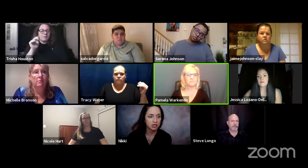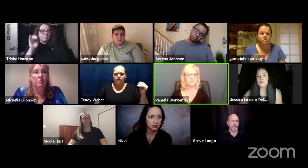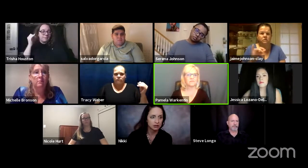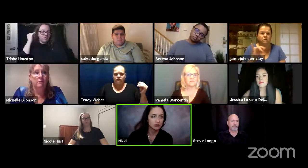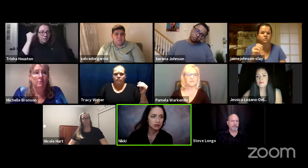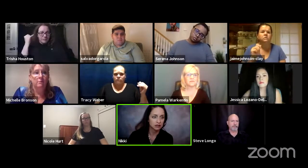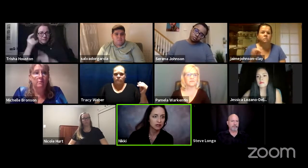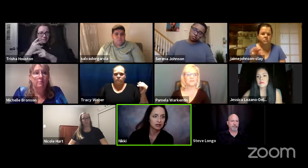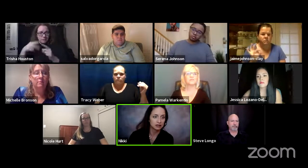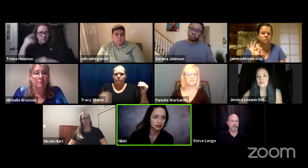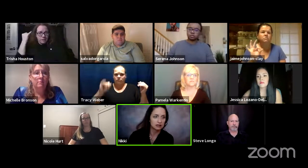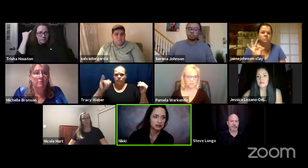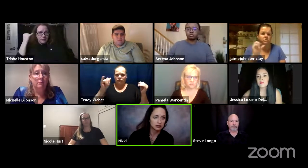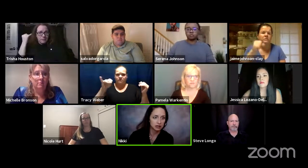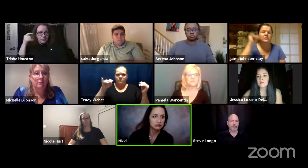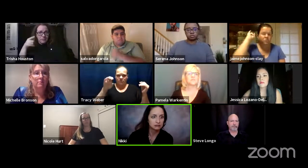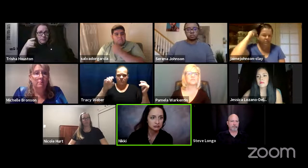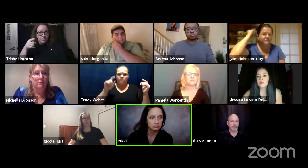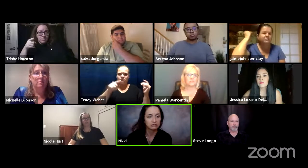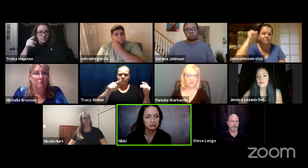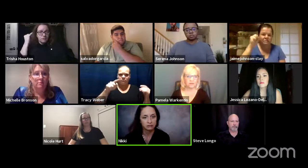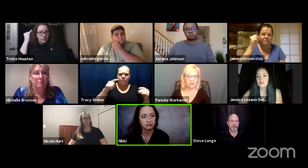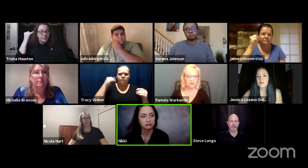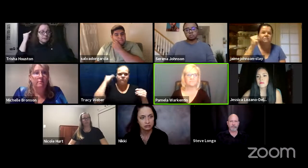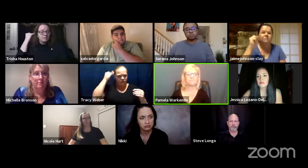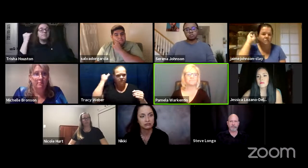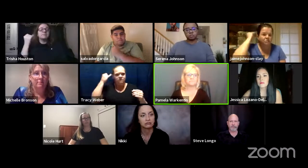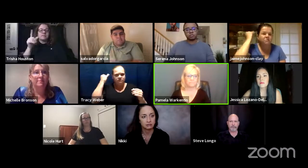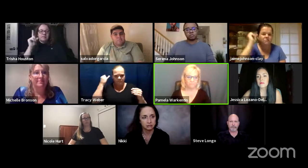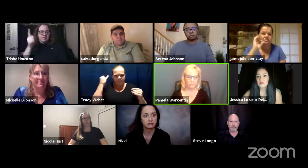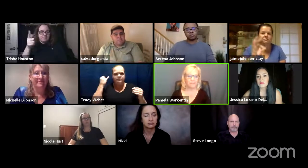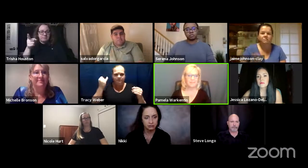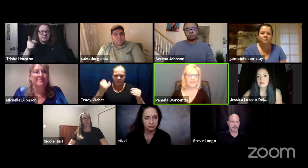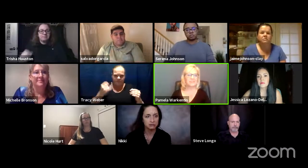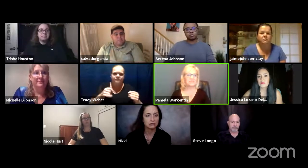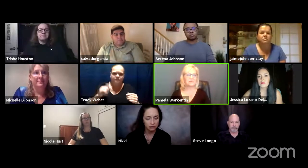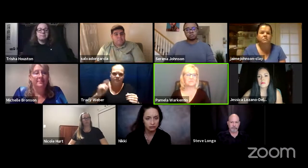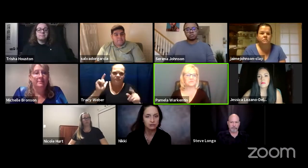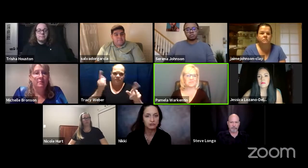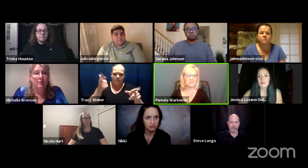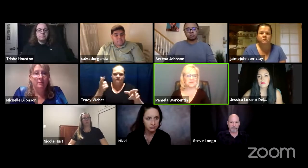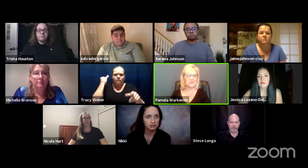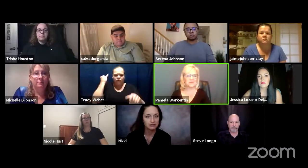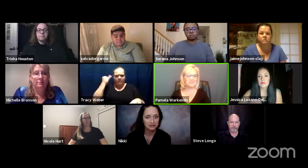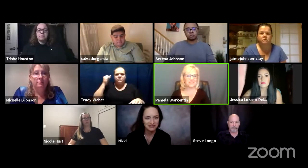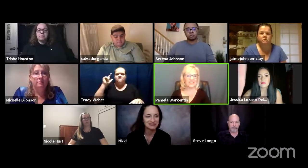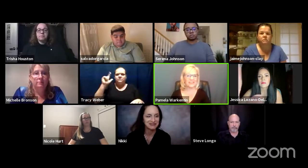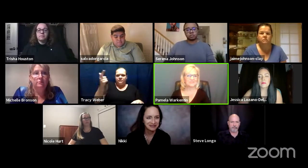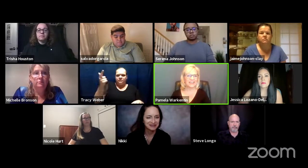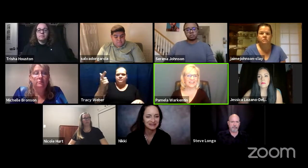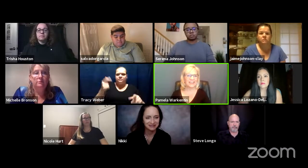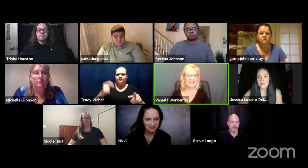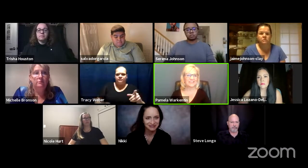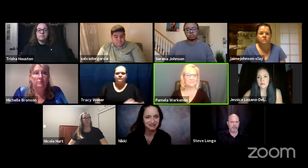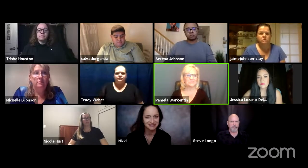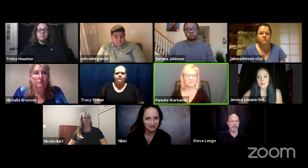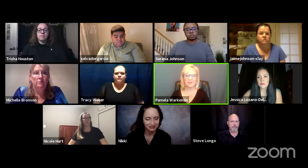Jamie Johnson Clay says, yes, I second. Jamie? Making sure I'm using the proper name sign and recognizing you